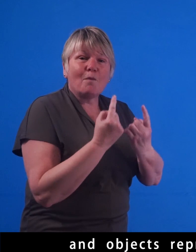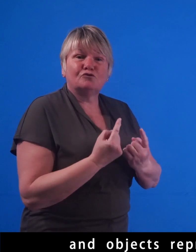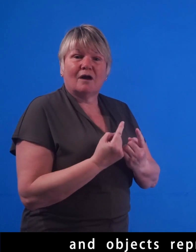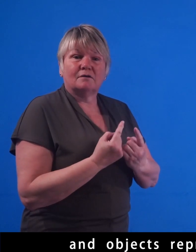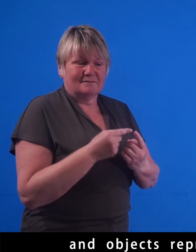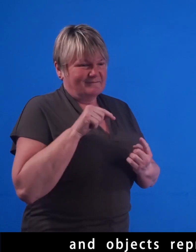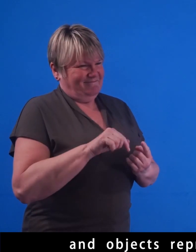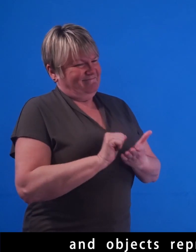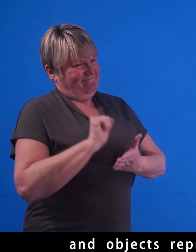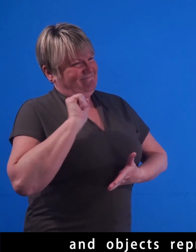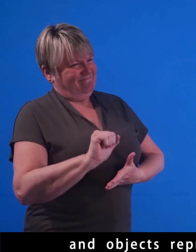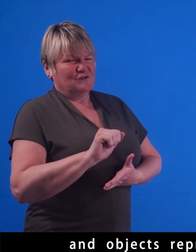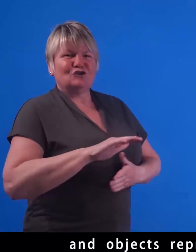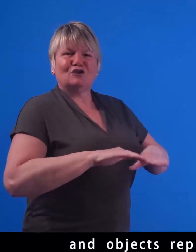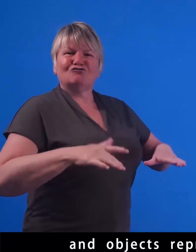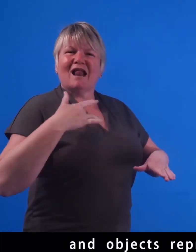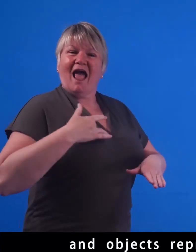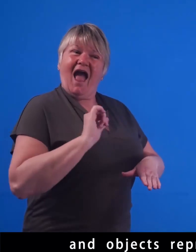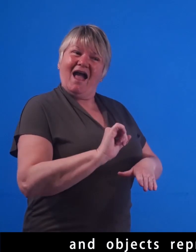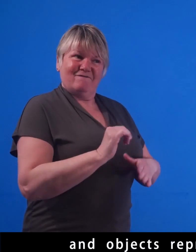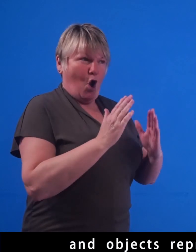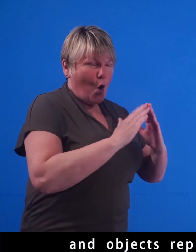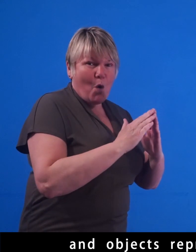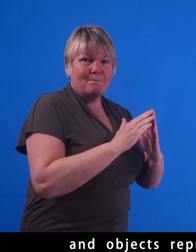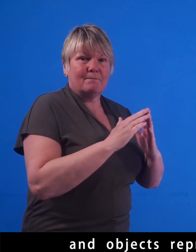objects representing children's lives at home and school.